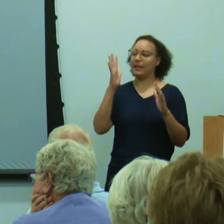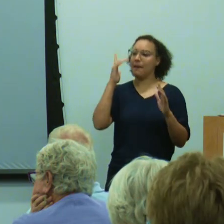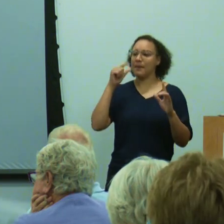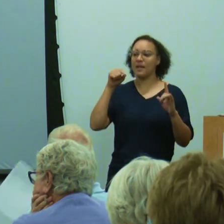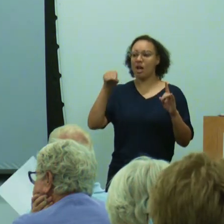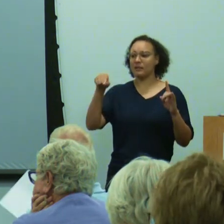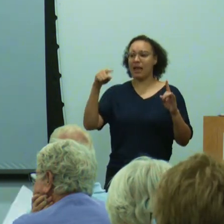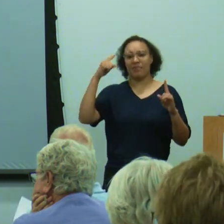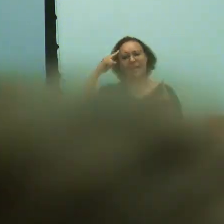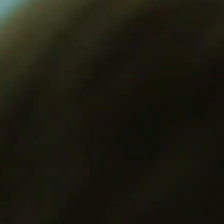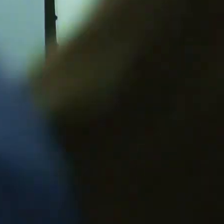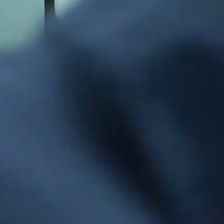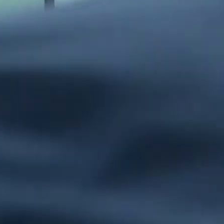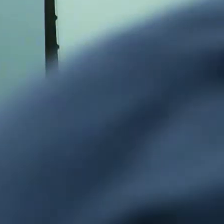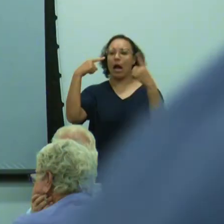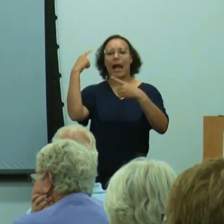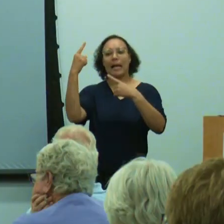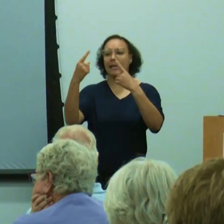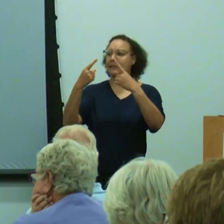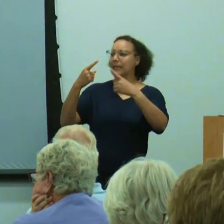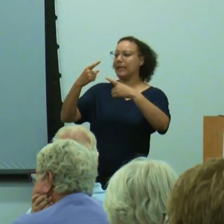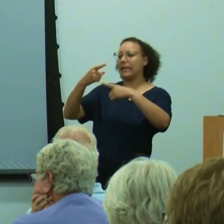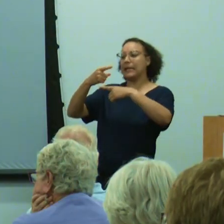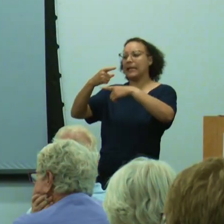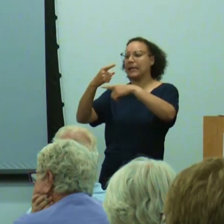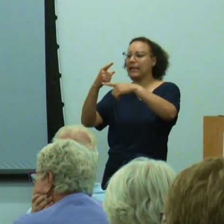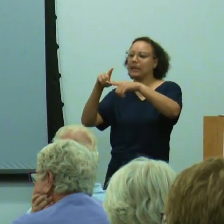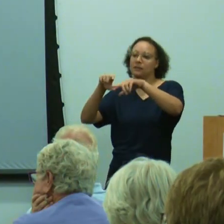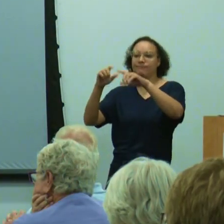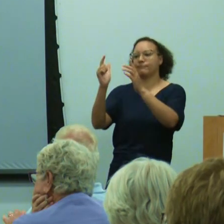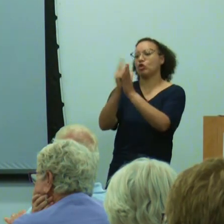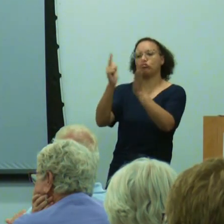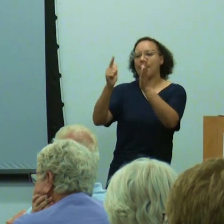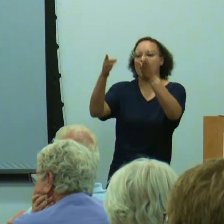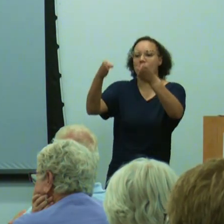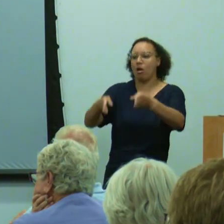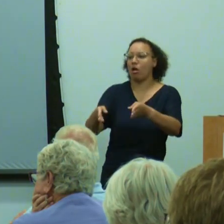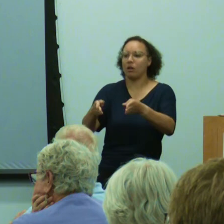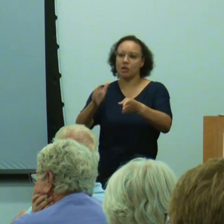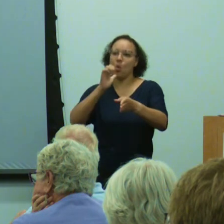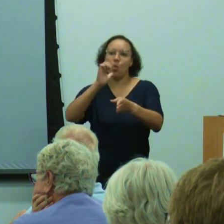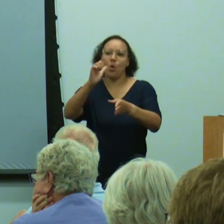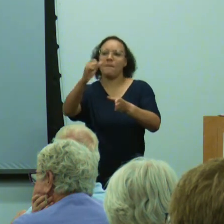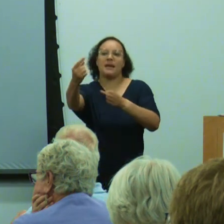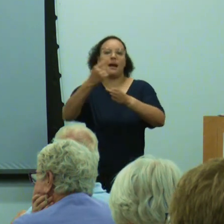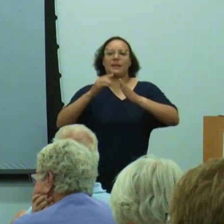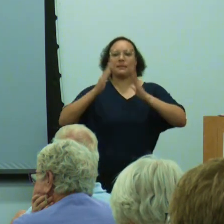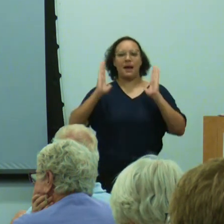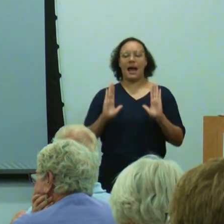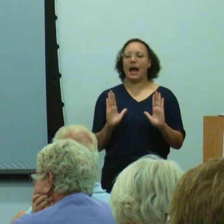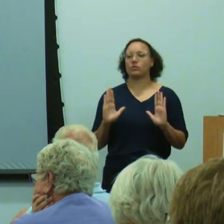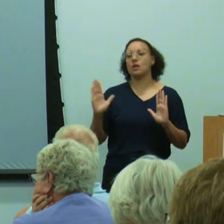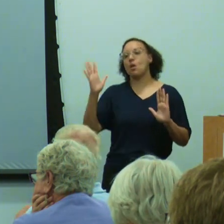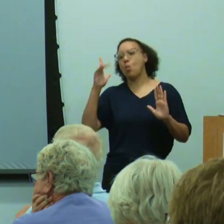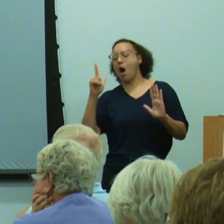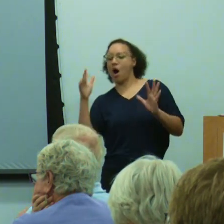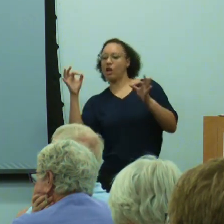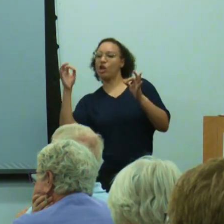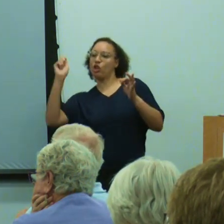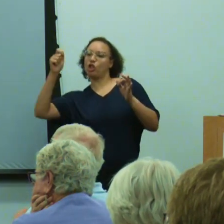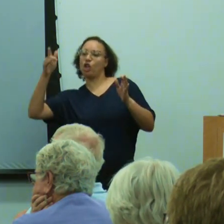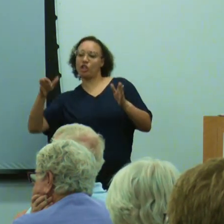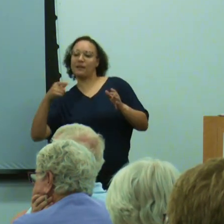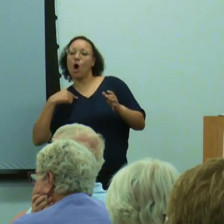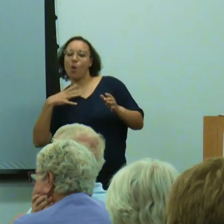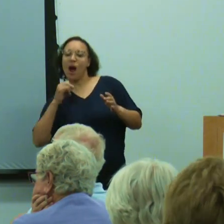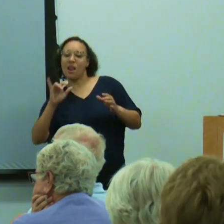maniacal criminals won't be banging down our doors killing us because judges have just said, well, I like your shirt. Okay, you can have bail.